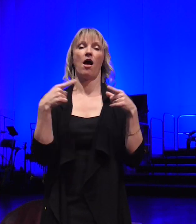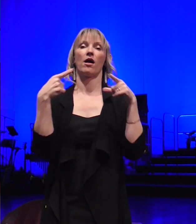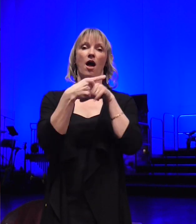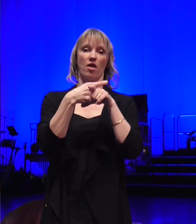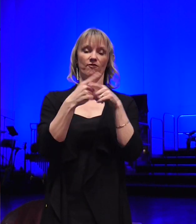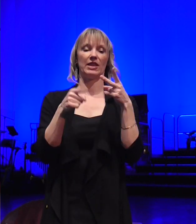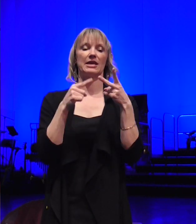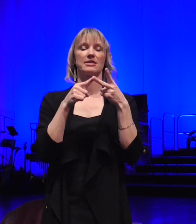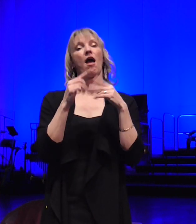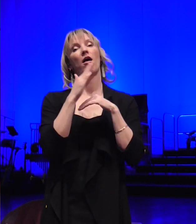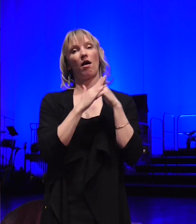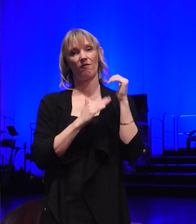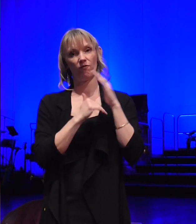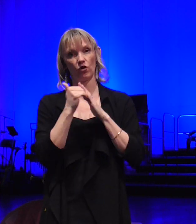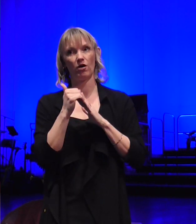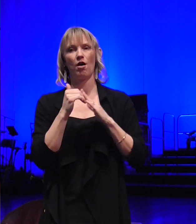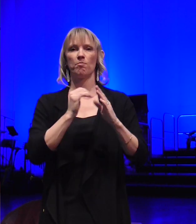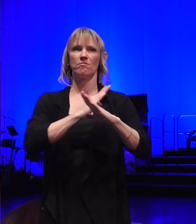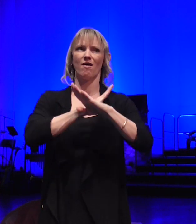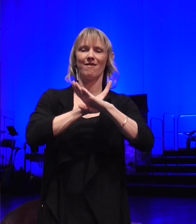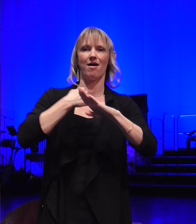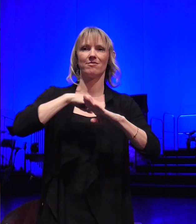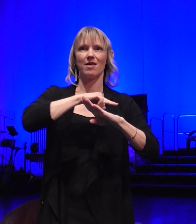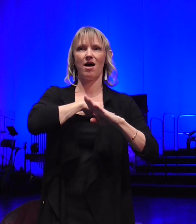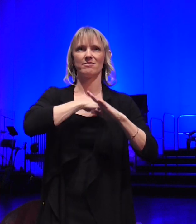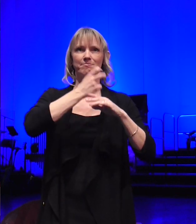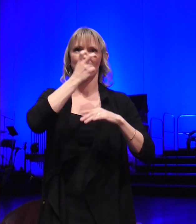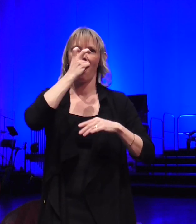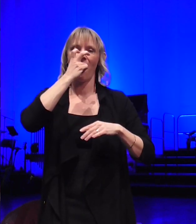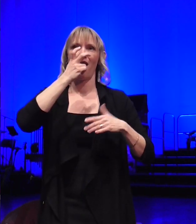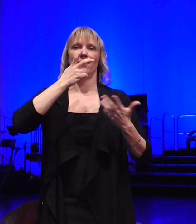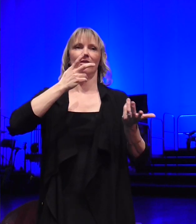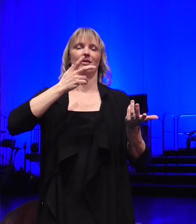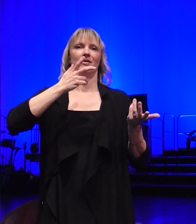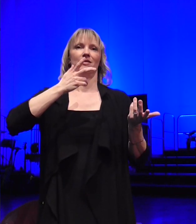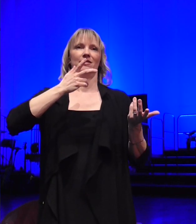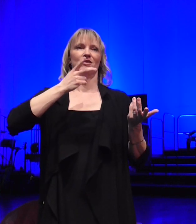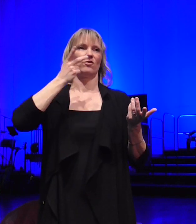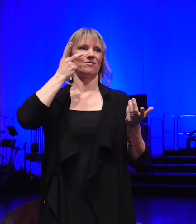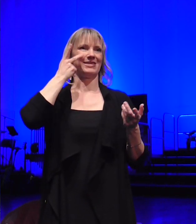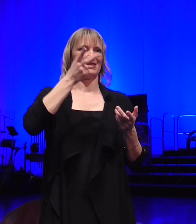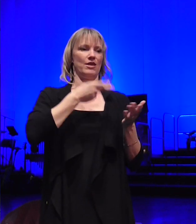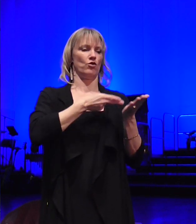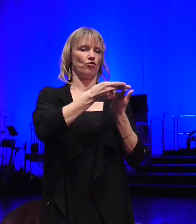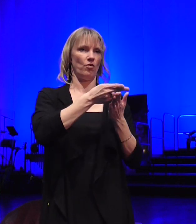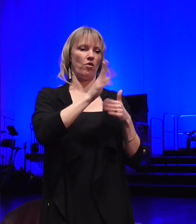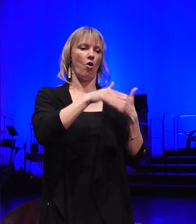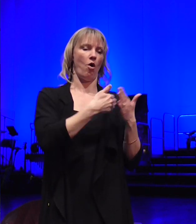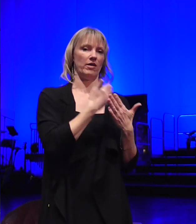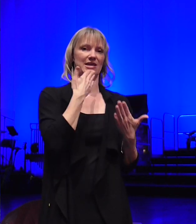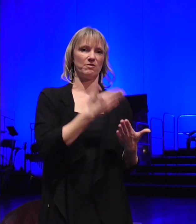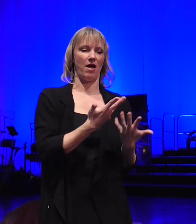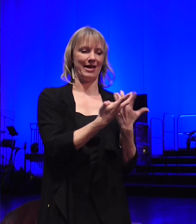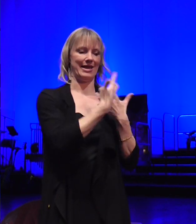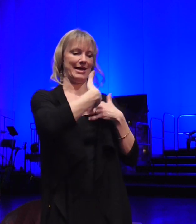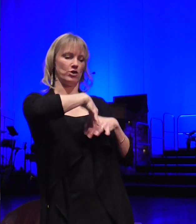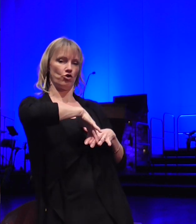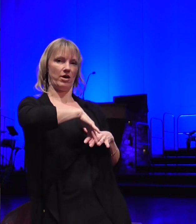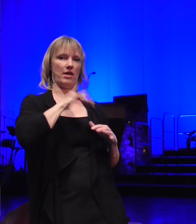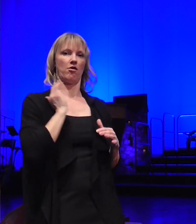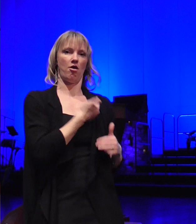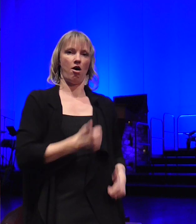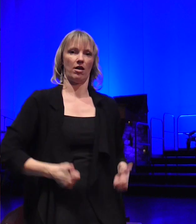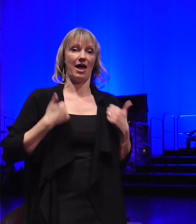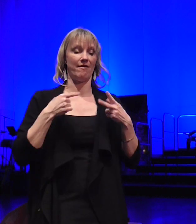Conflict and comfort can keep us blind to the truth that all is well and integrating it into our lives.